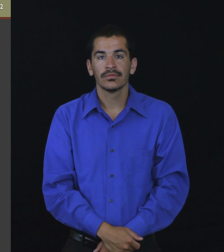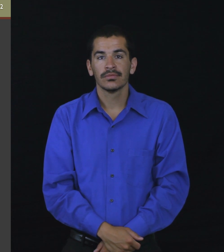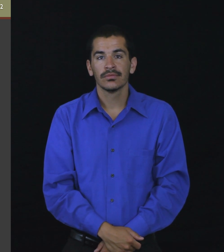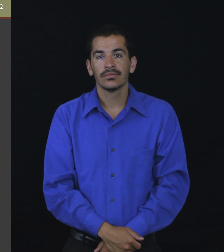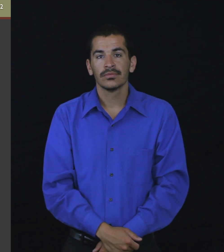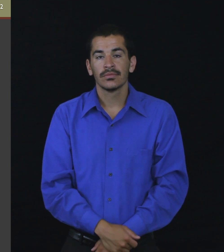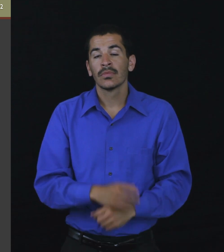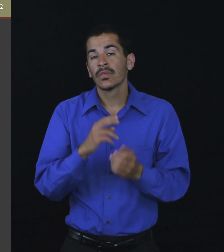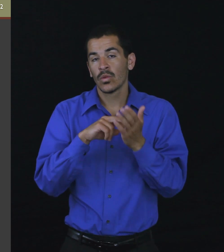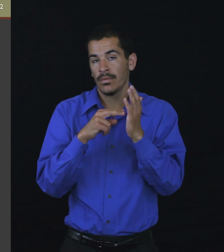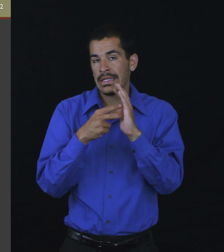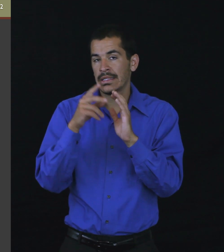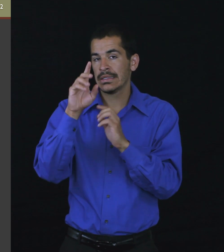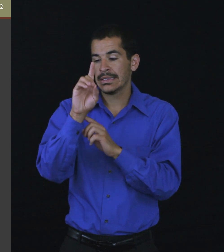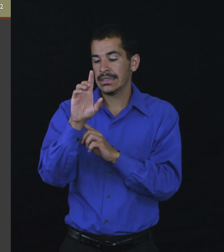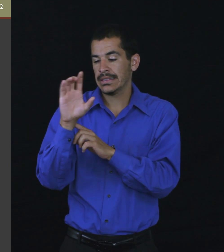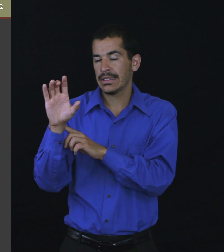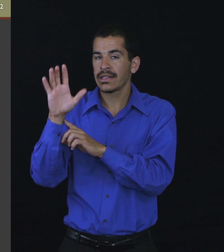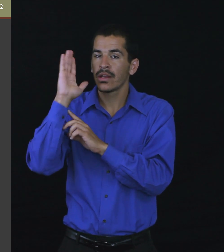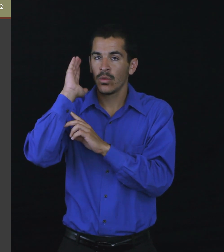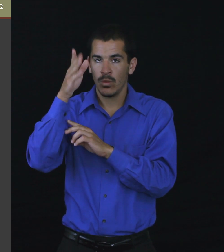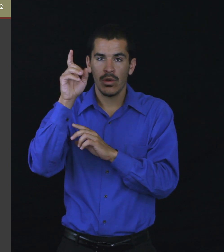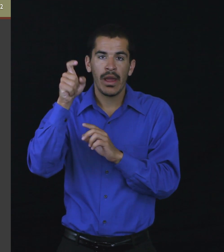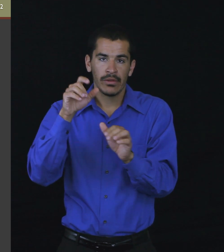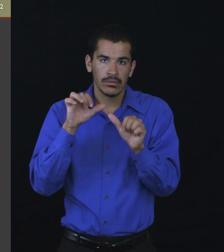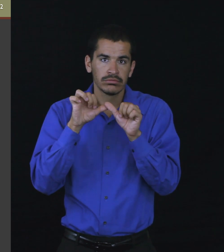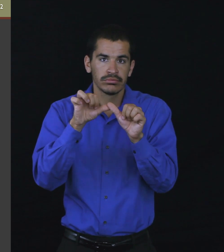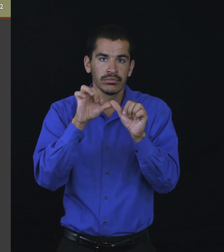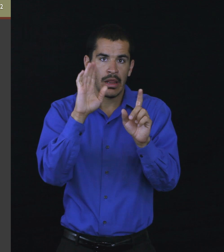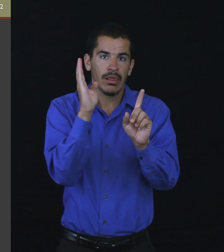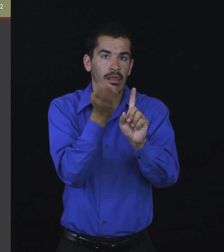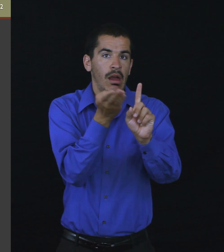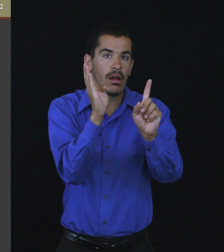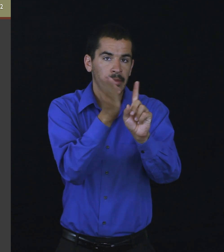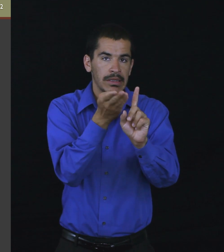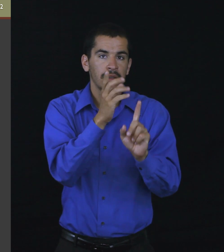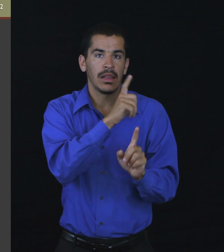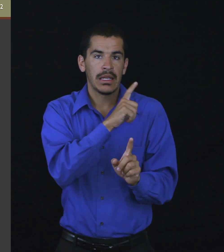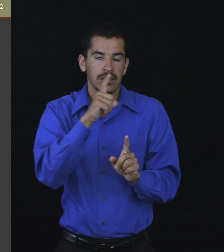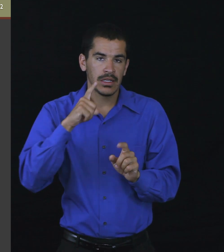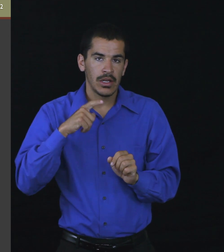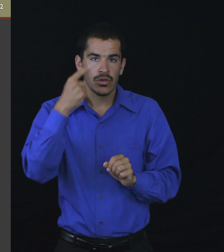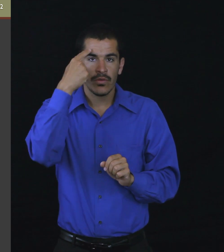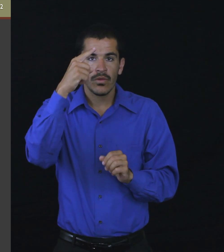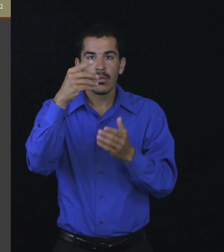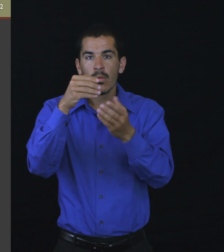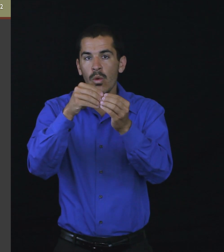DCC would need to continue to lobby the legislature for more funding.